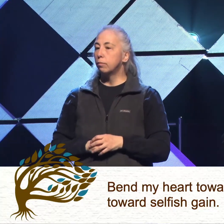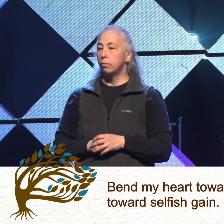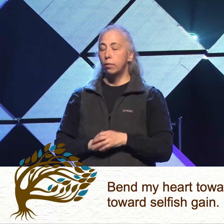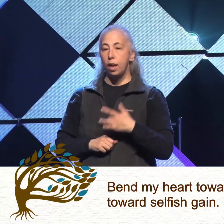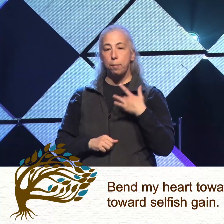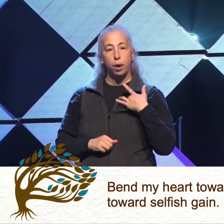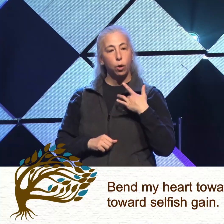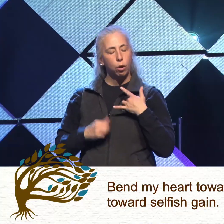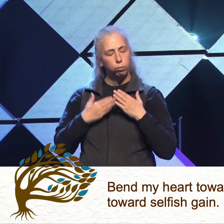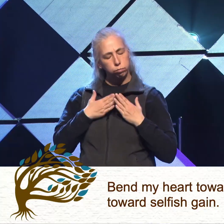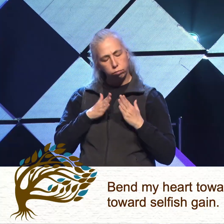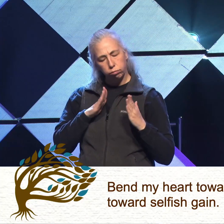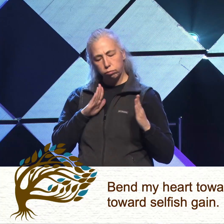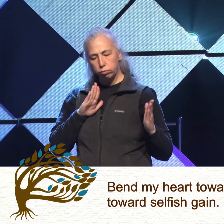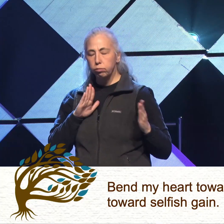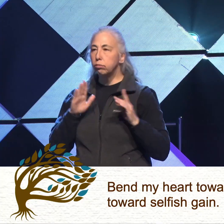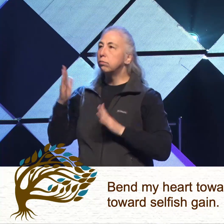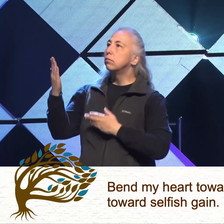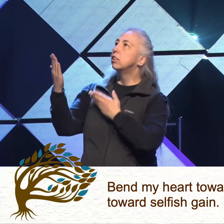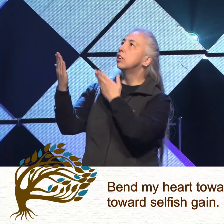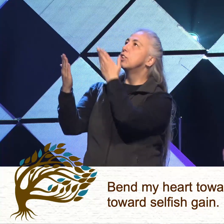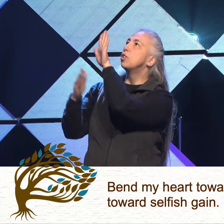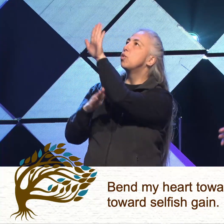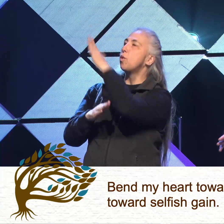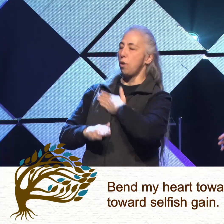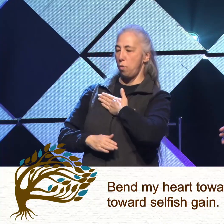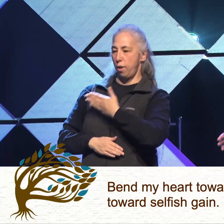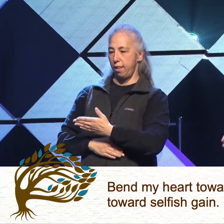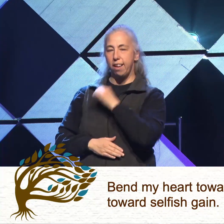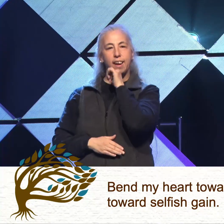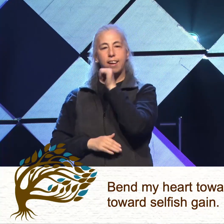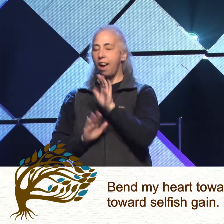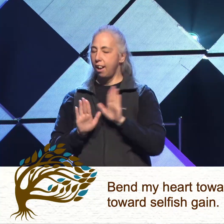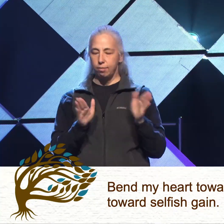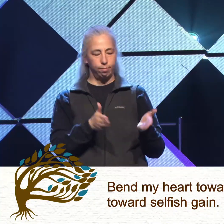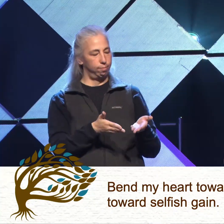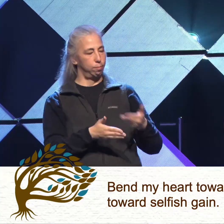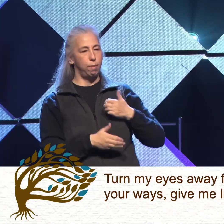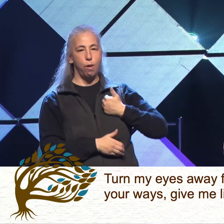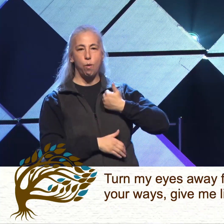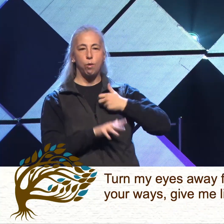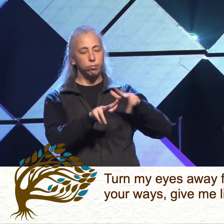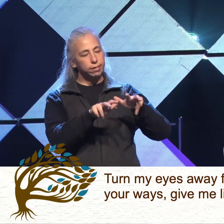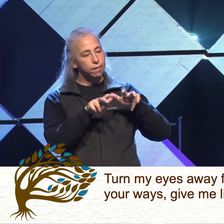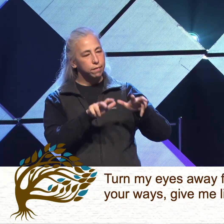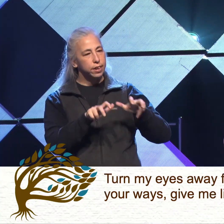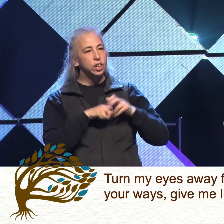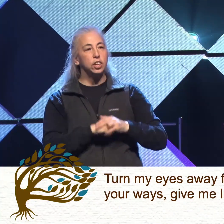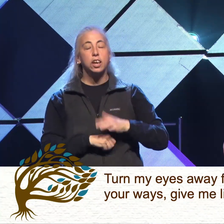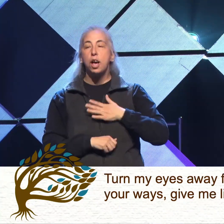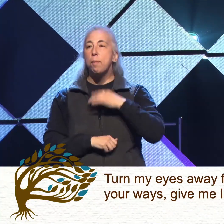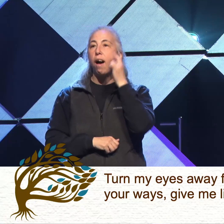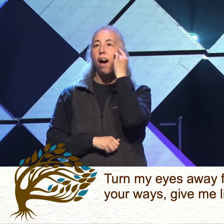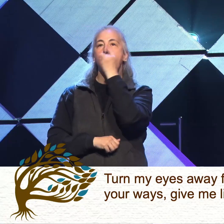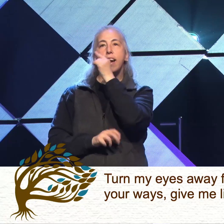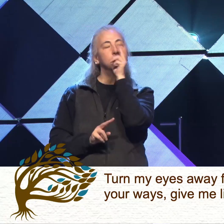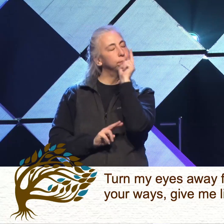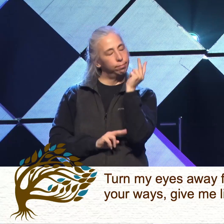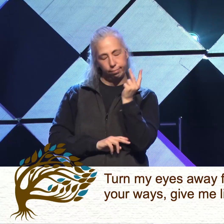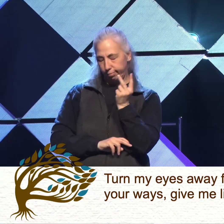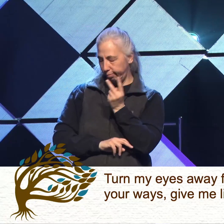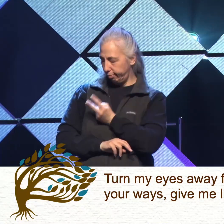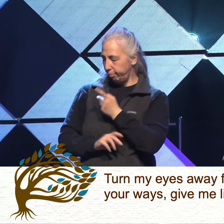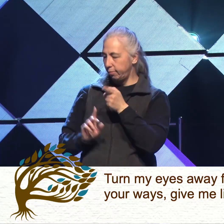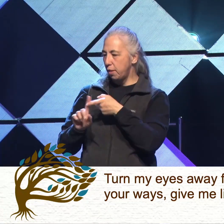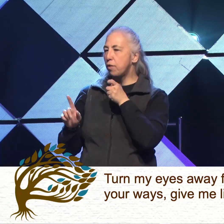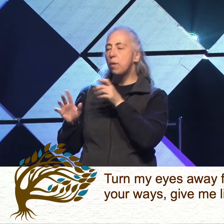my heart toward your instruction and not toward selfish gain. Turn my eyes away from